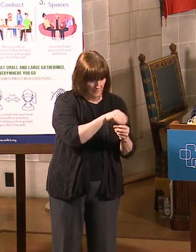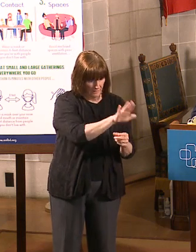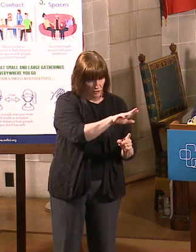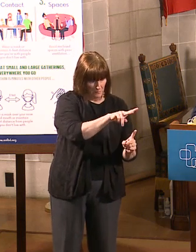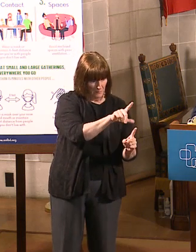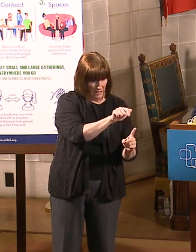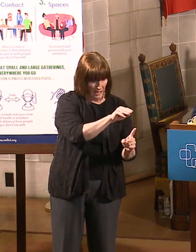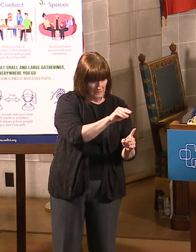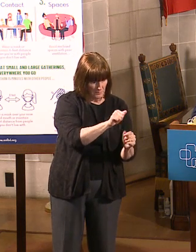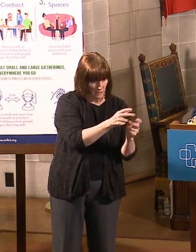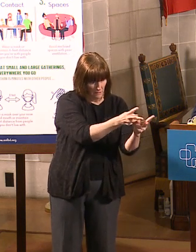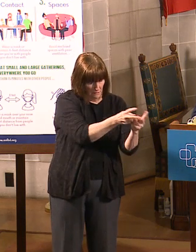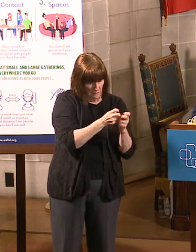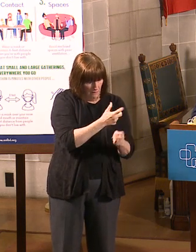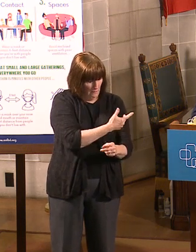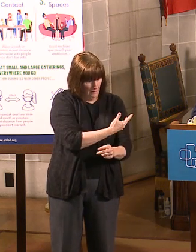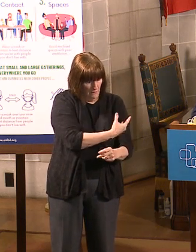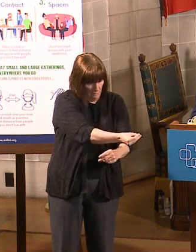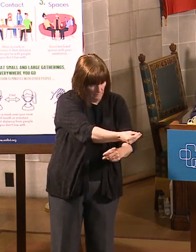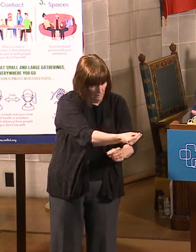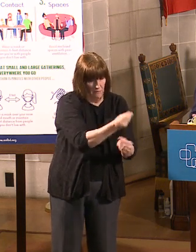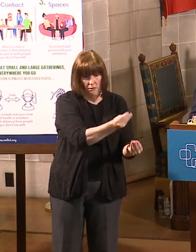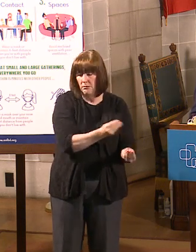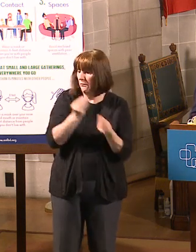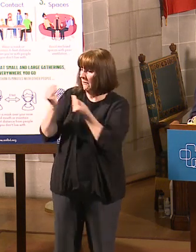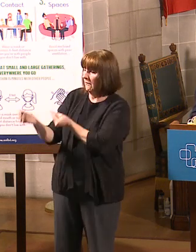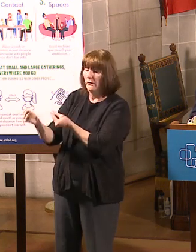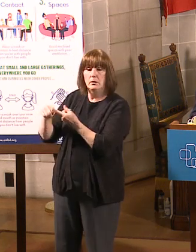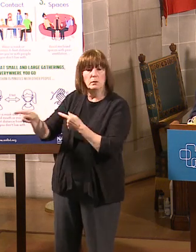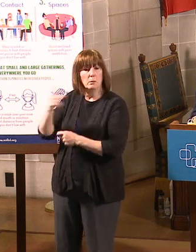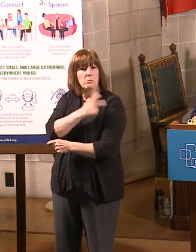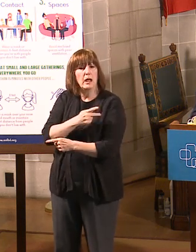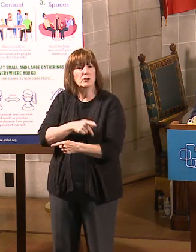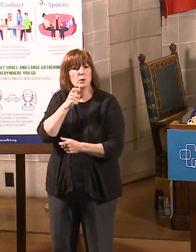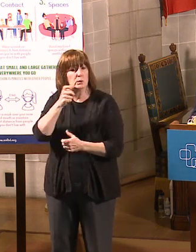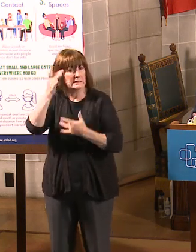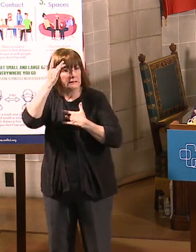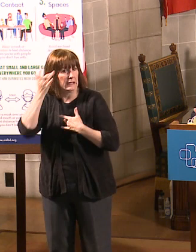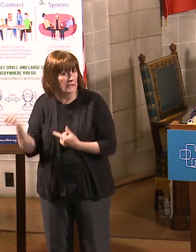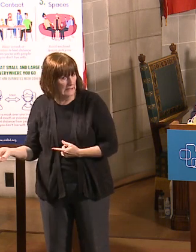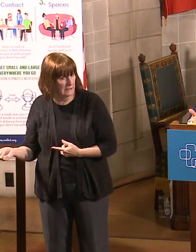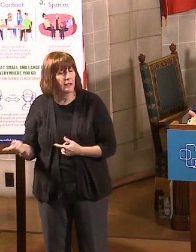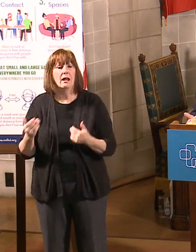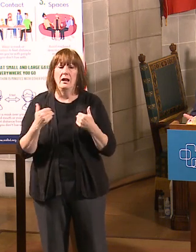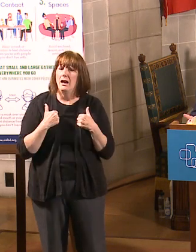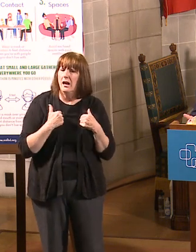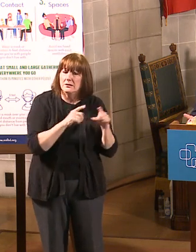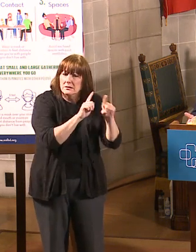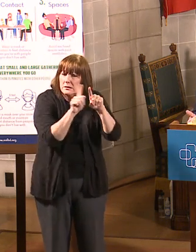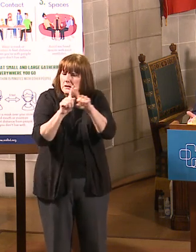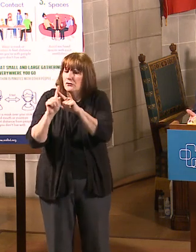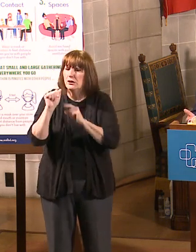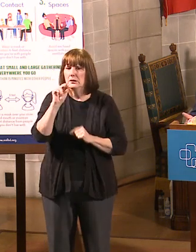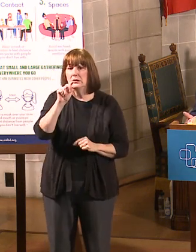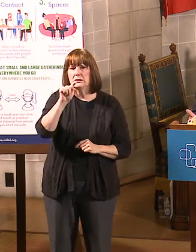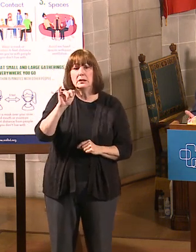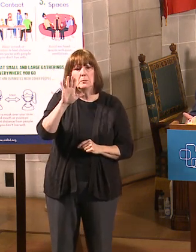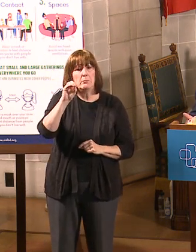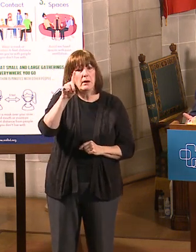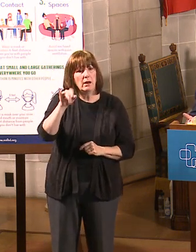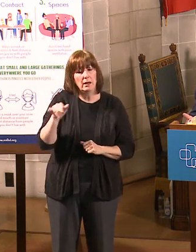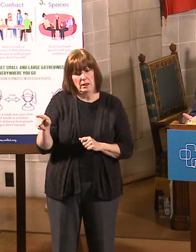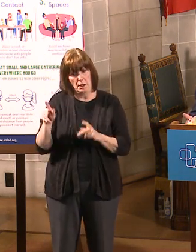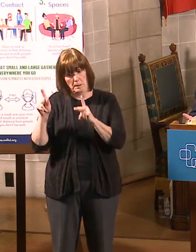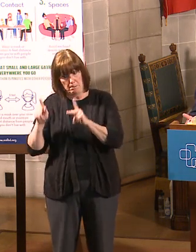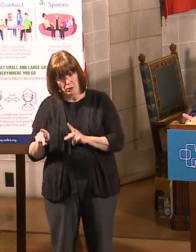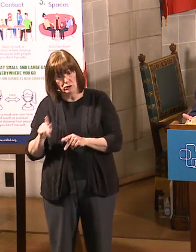to the patient who's ill. Now, this is called polyclonal because it contains multiple antibodies that that person or that